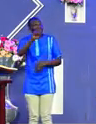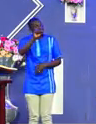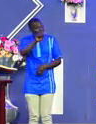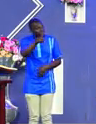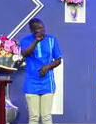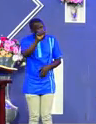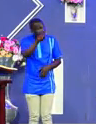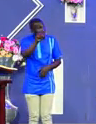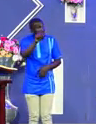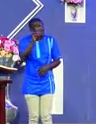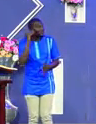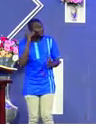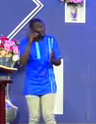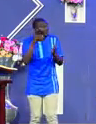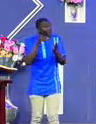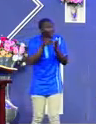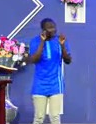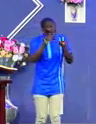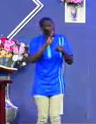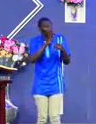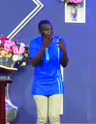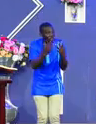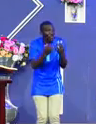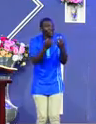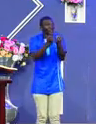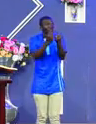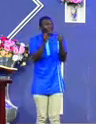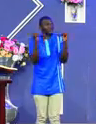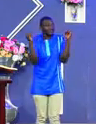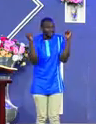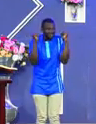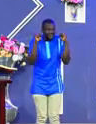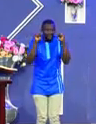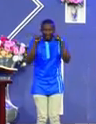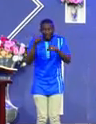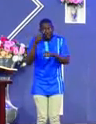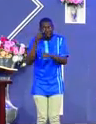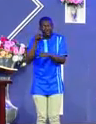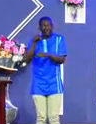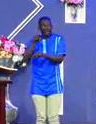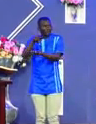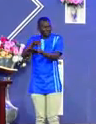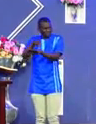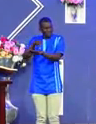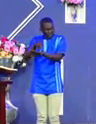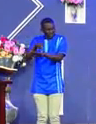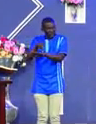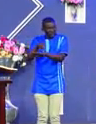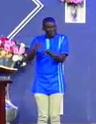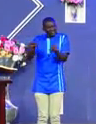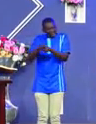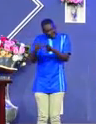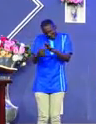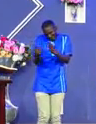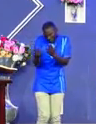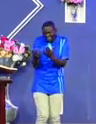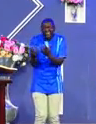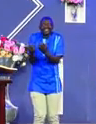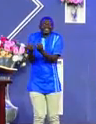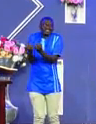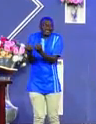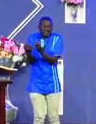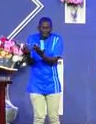basobola okuzingizibwa. Yes, they can be besieged. Olaba wano Petero yali akwatiddwa. You see here Peter was